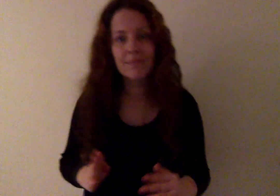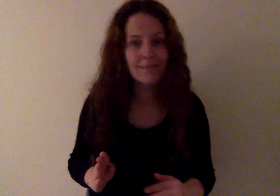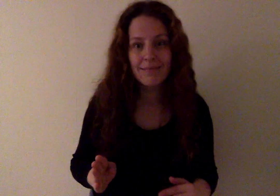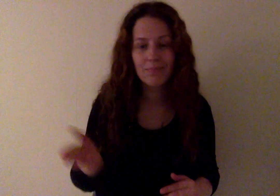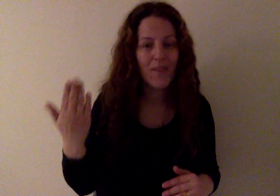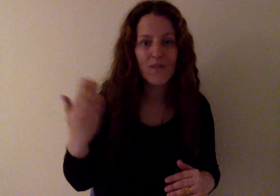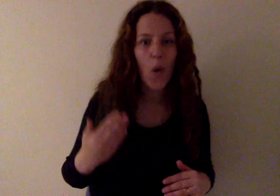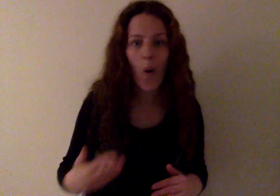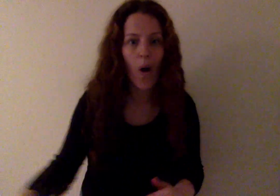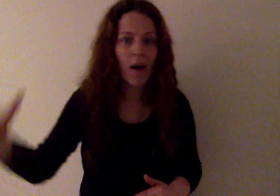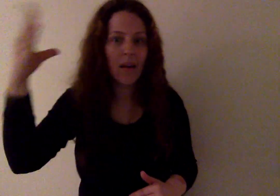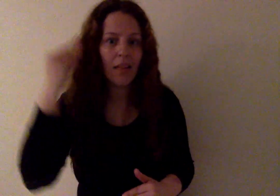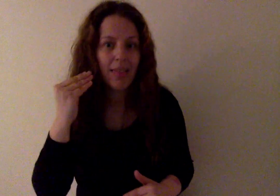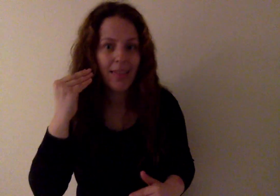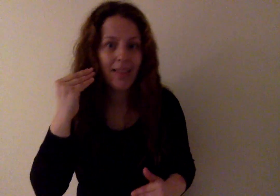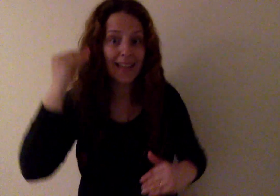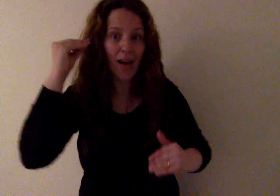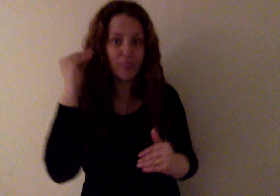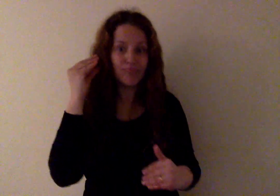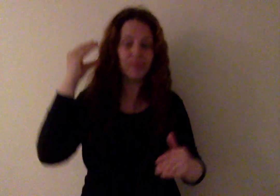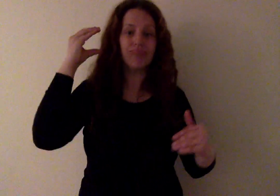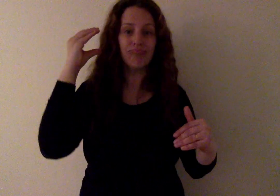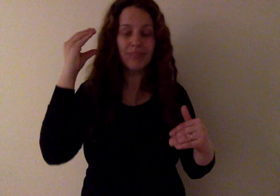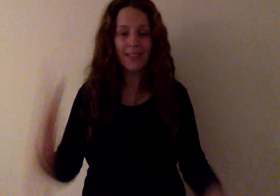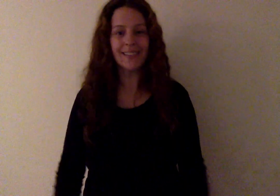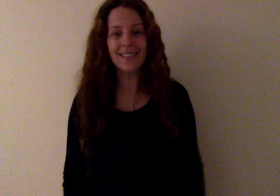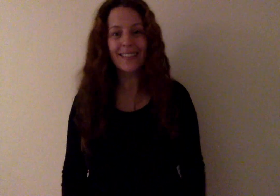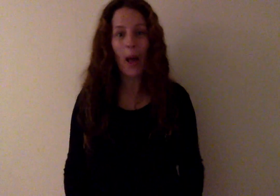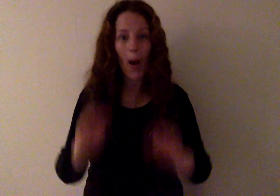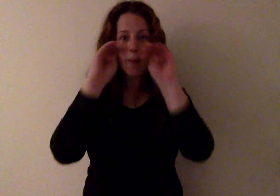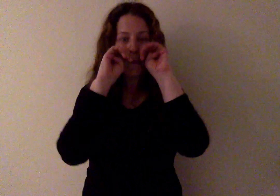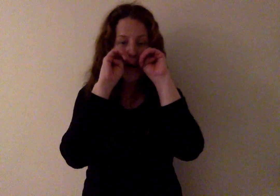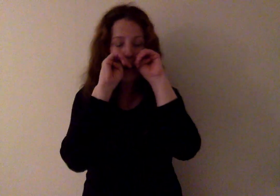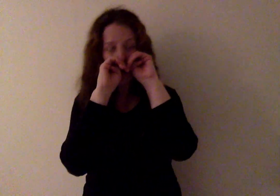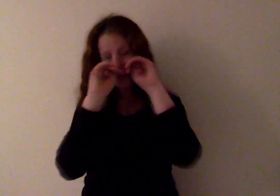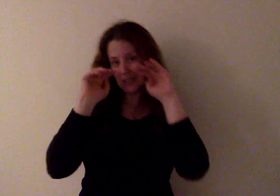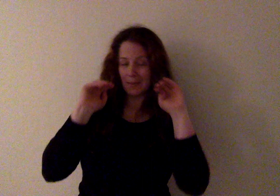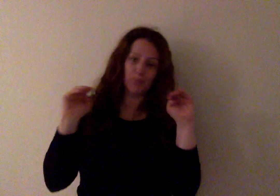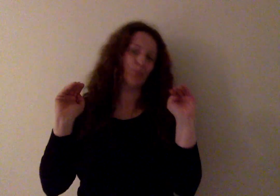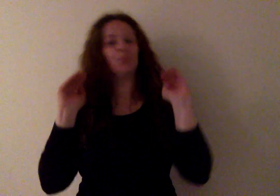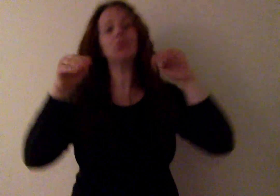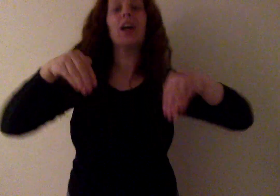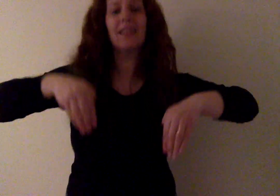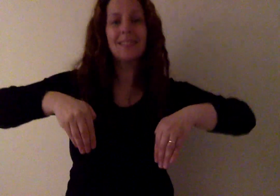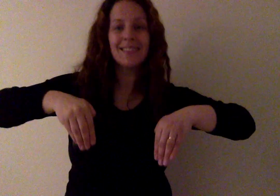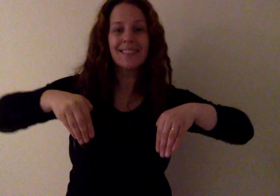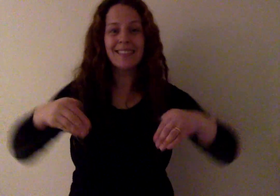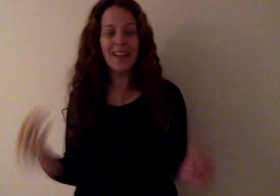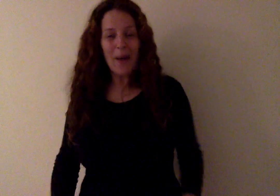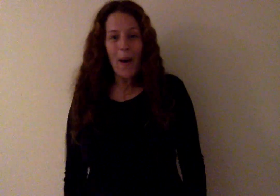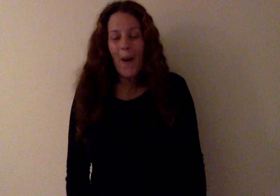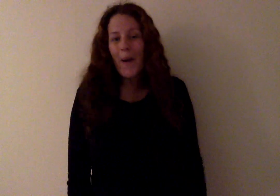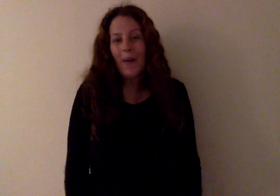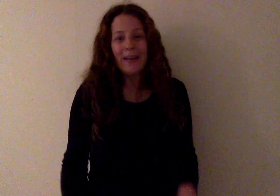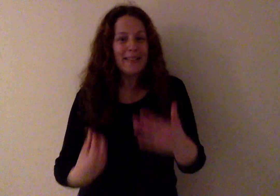Jumping off all his four legs at once, in the joy of living and the delight of spring without its